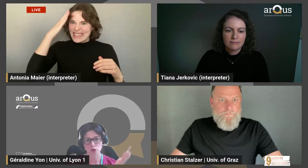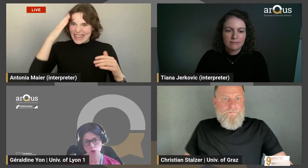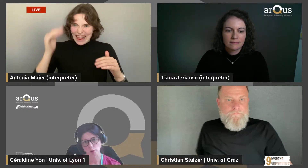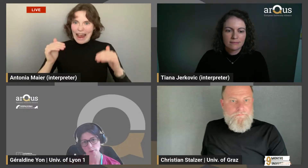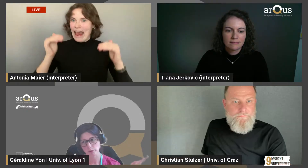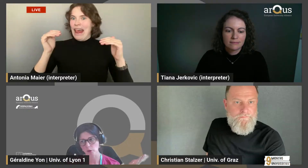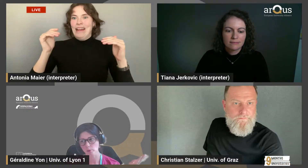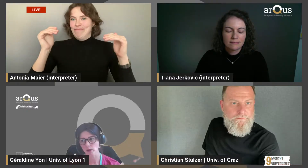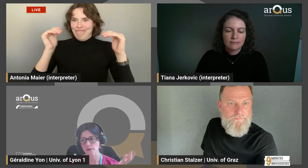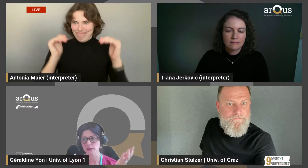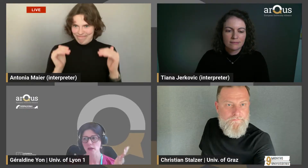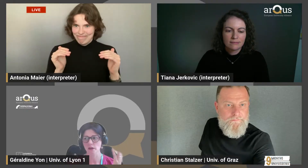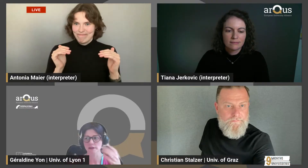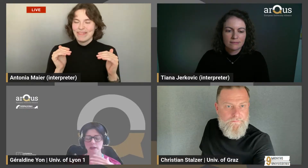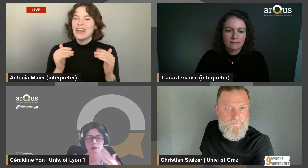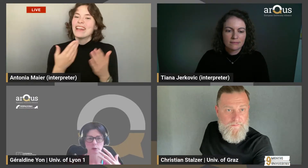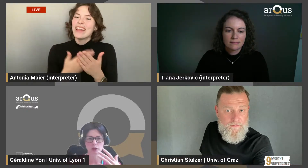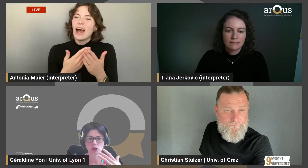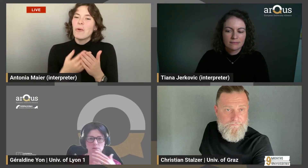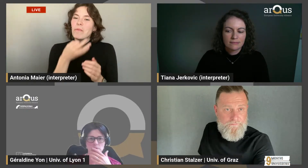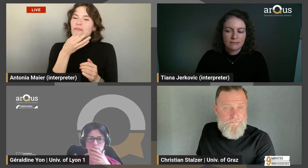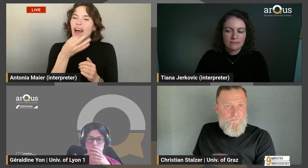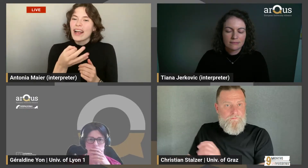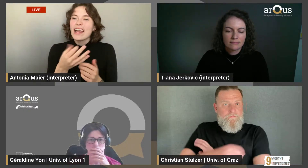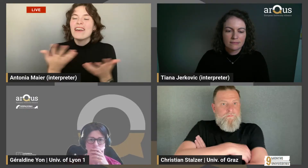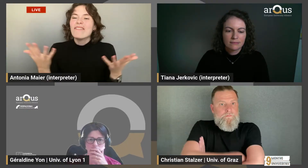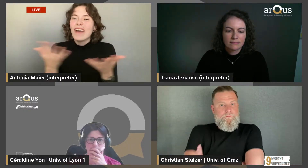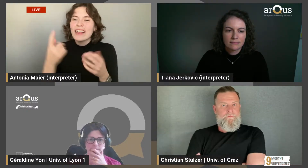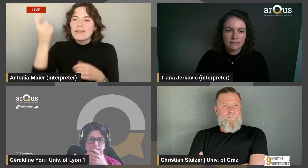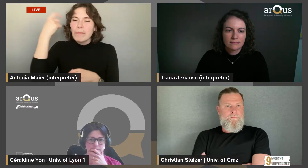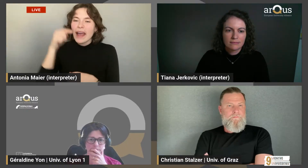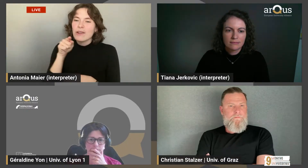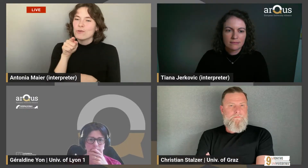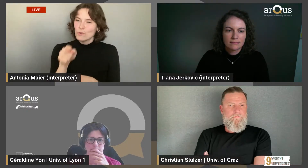should know about sign language?